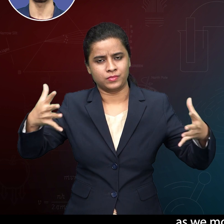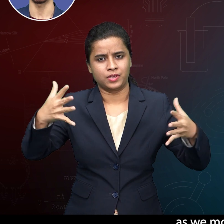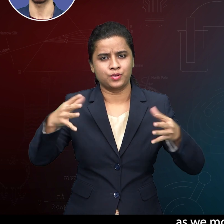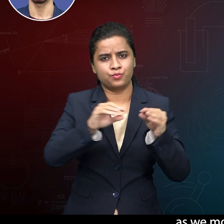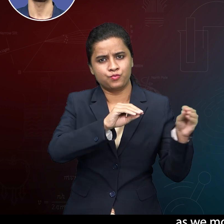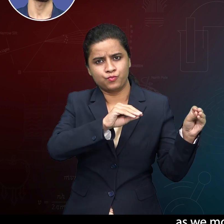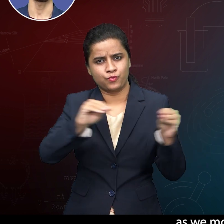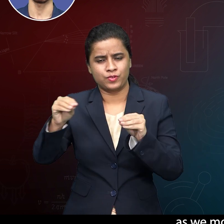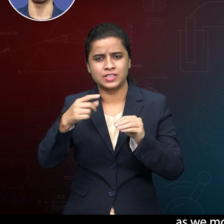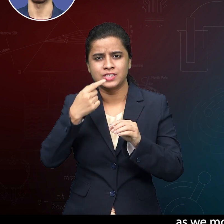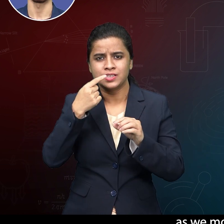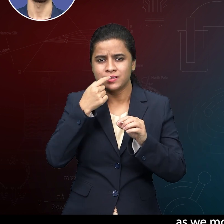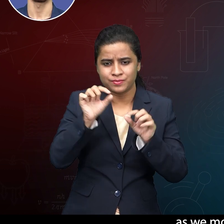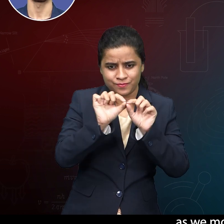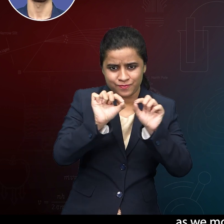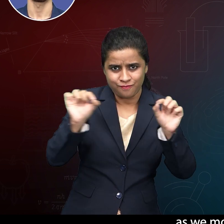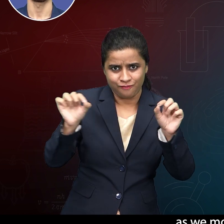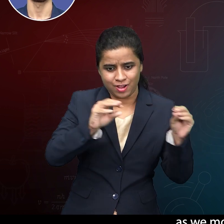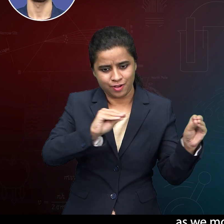move away from the wire.